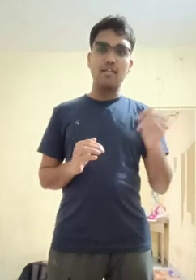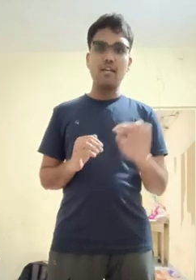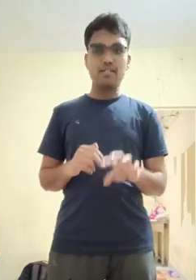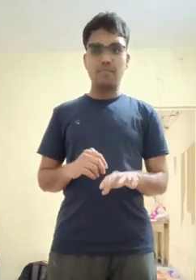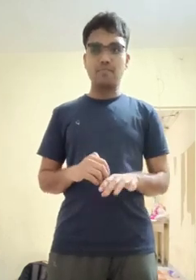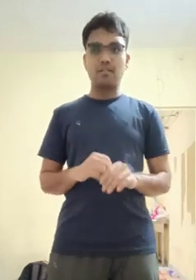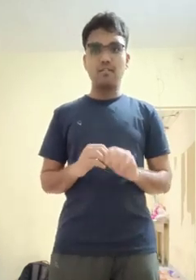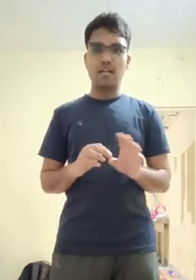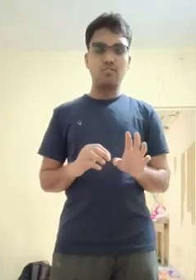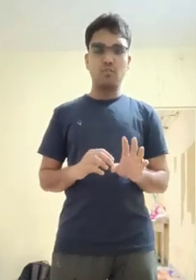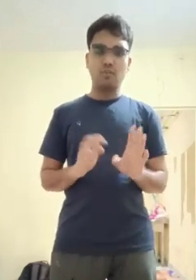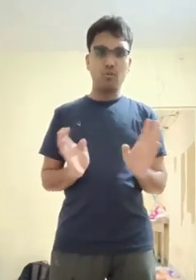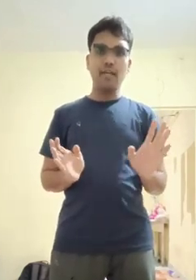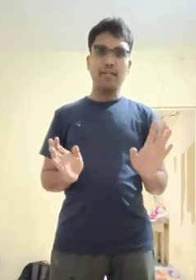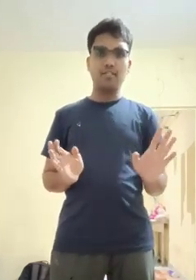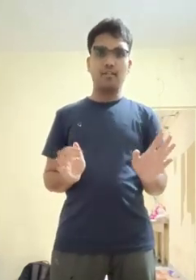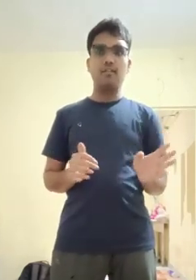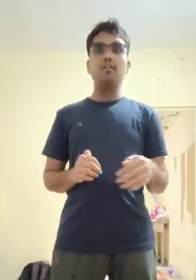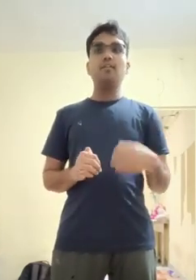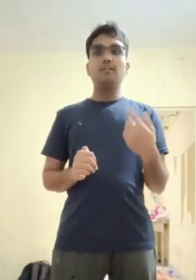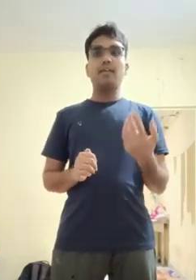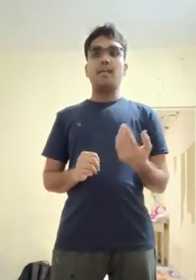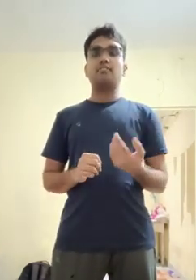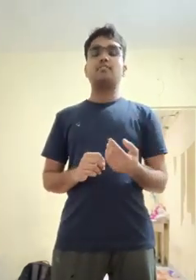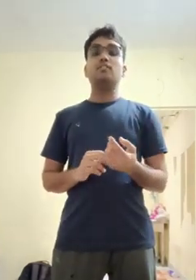an exception. That's only reason. Next,